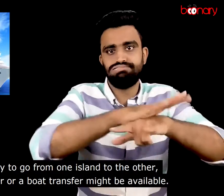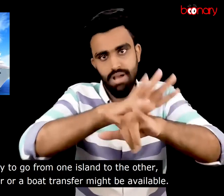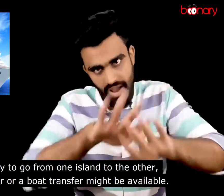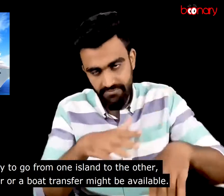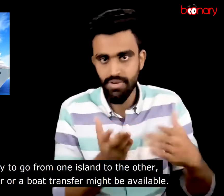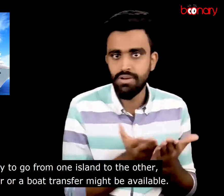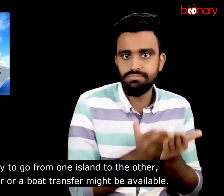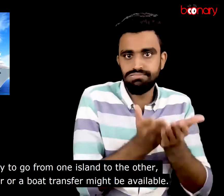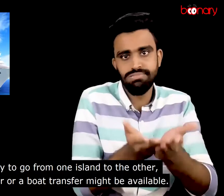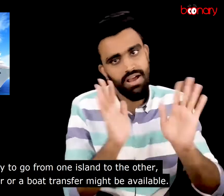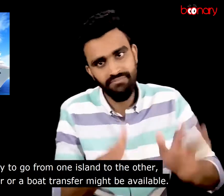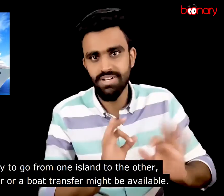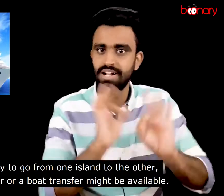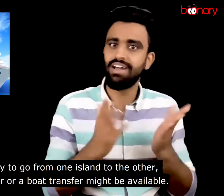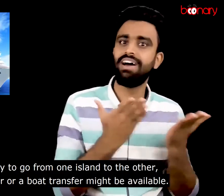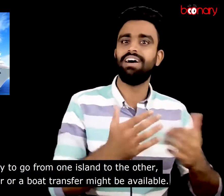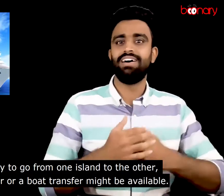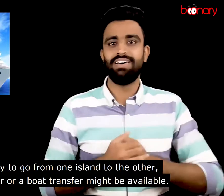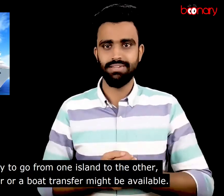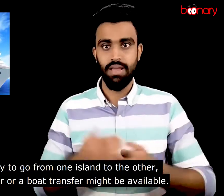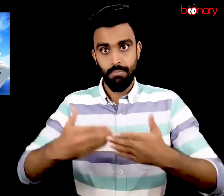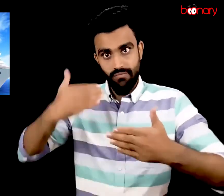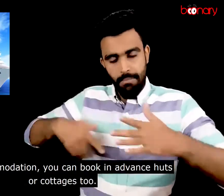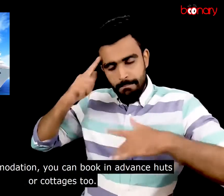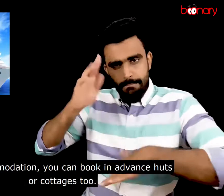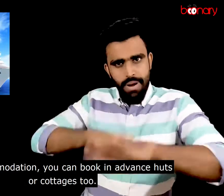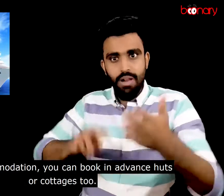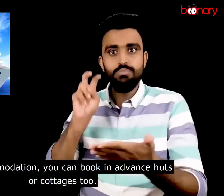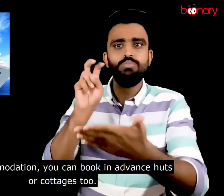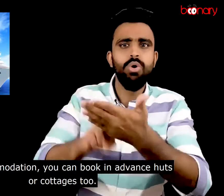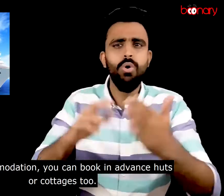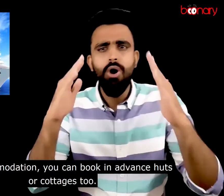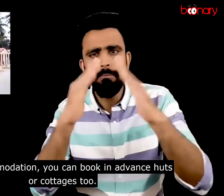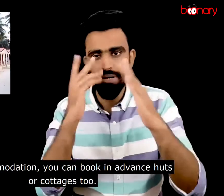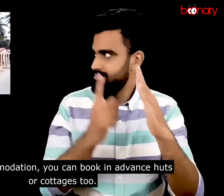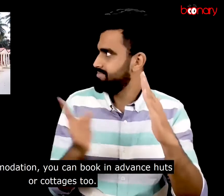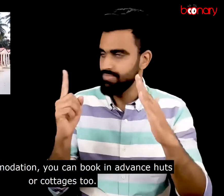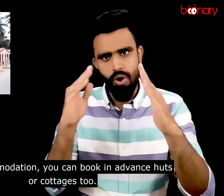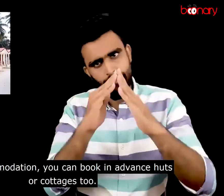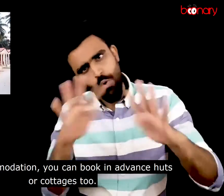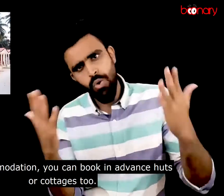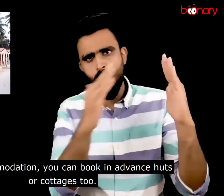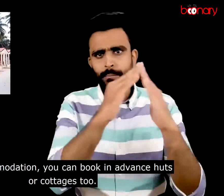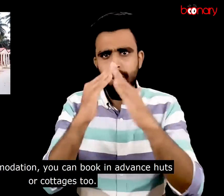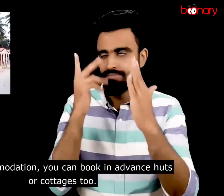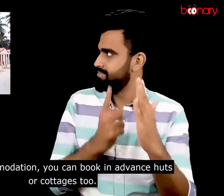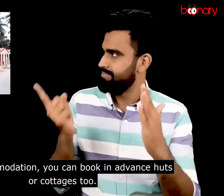helicopter or a boat transfer might be available. For accommodation, you can book in advance huts